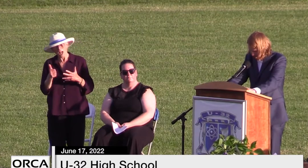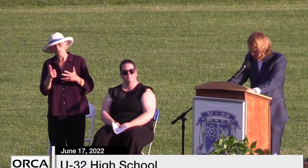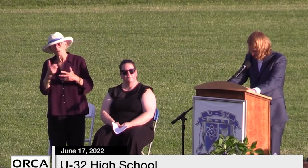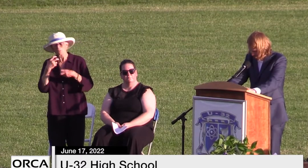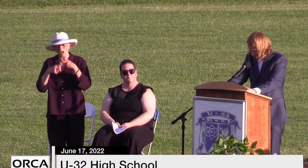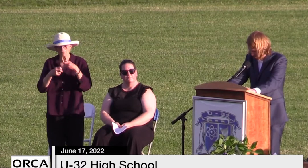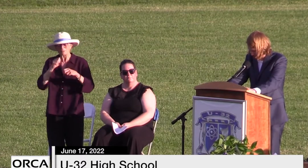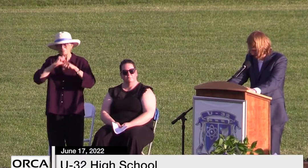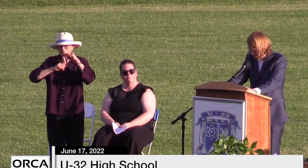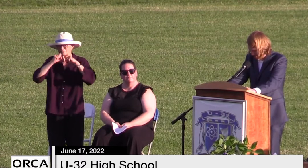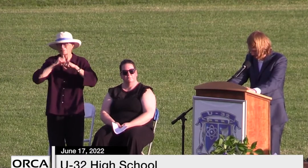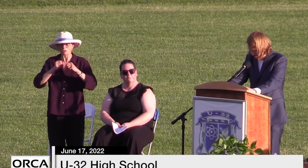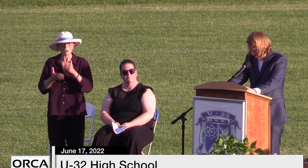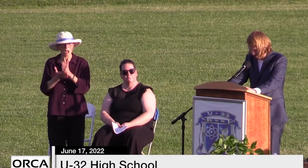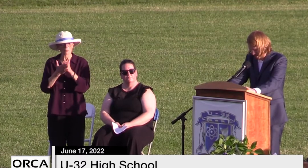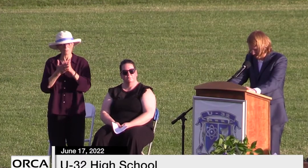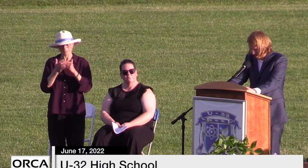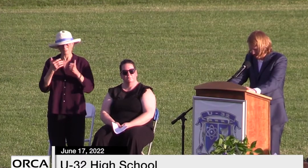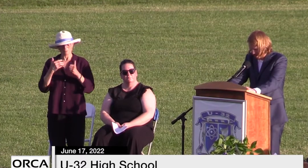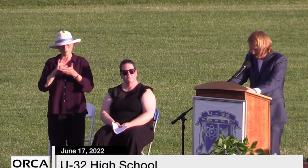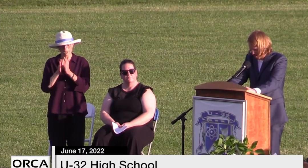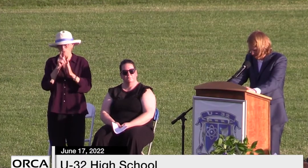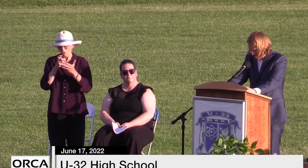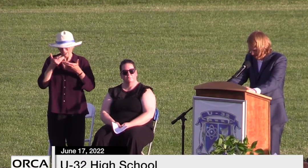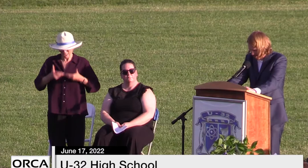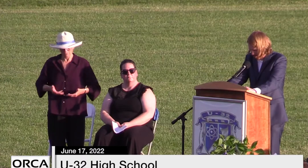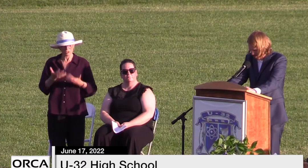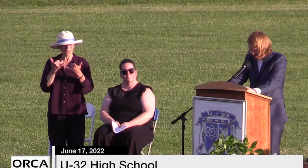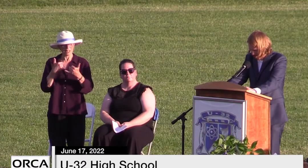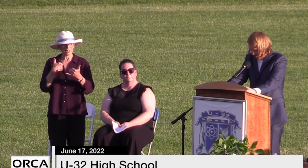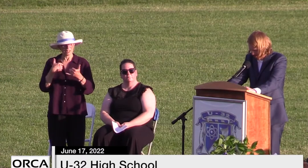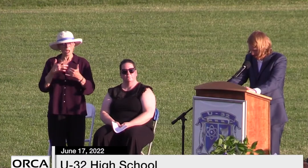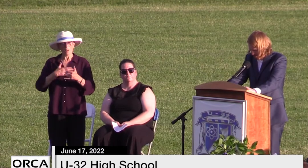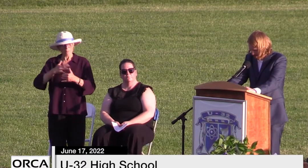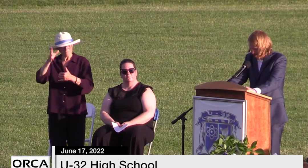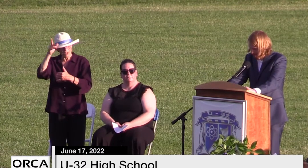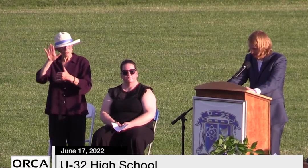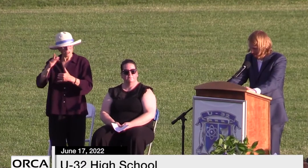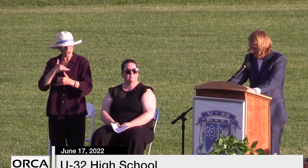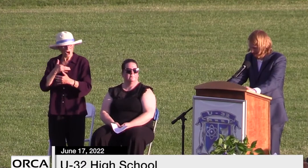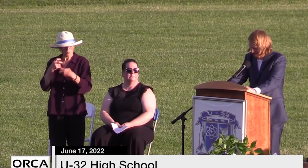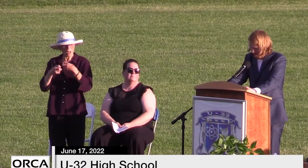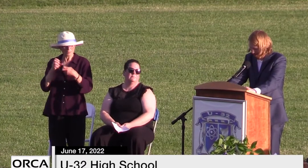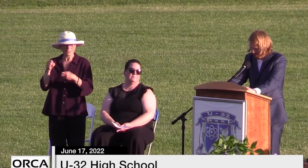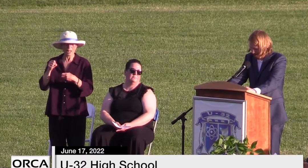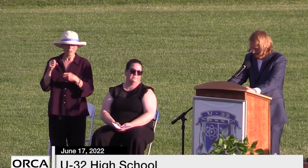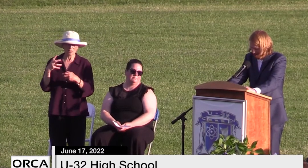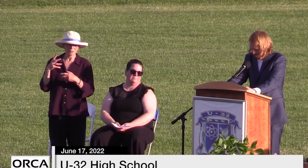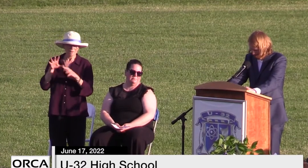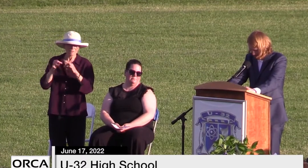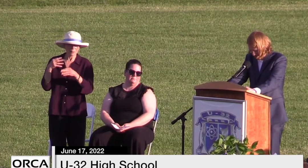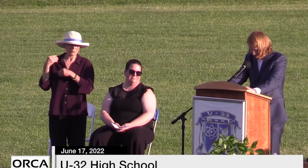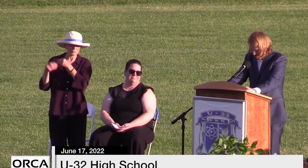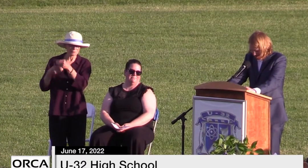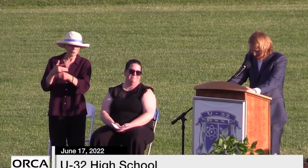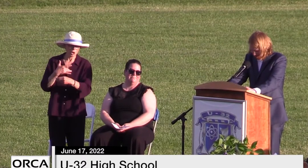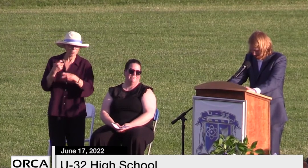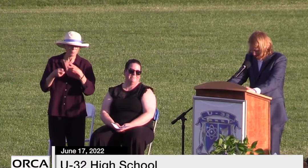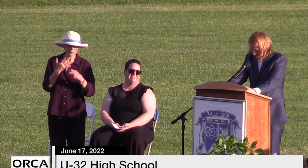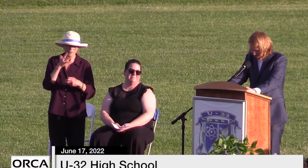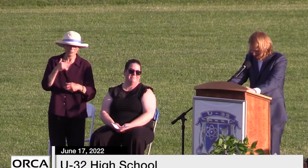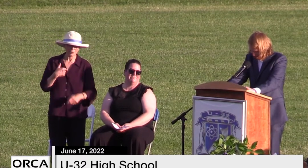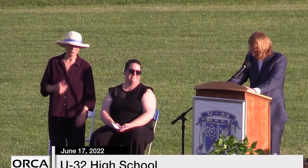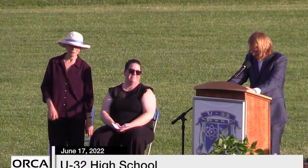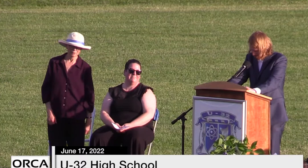in life to help shape me into who I am today. I've dealt with my dad's heart problems. Yeah, it runs in the family. Lucky me.